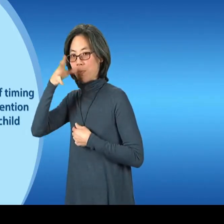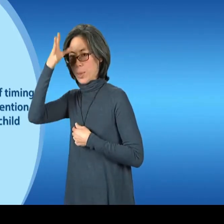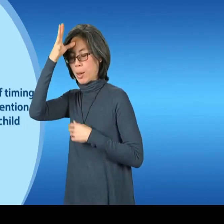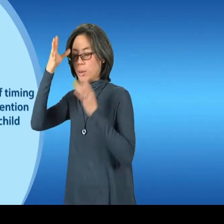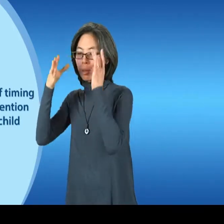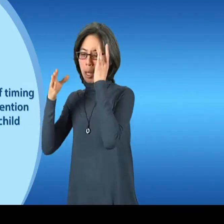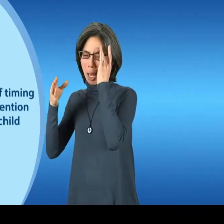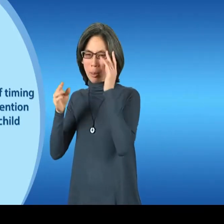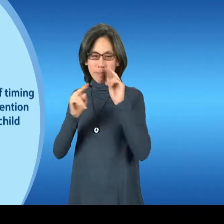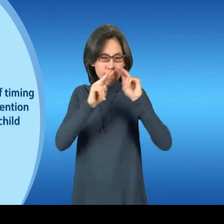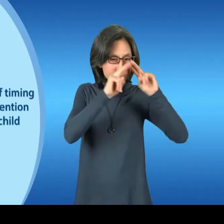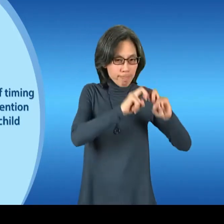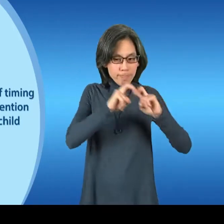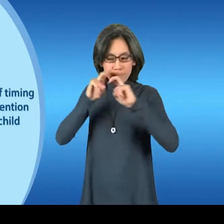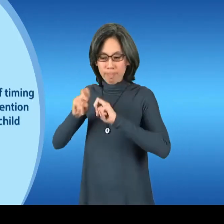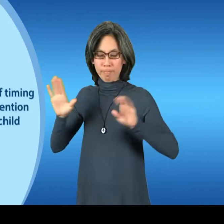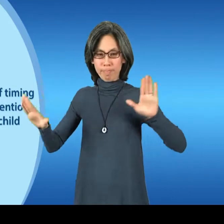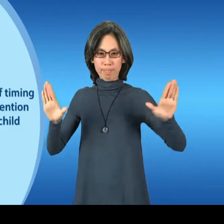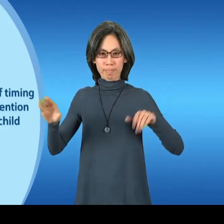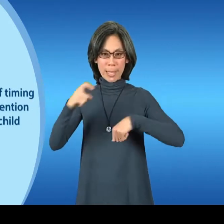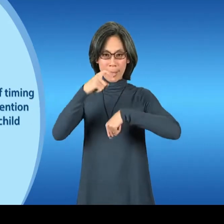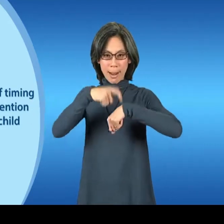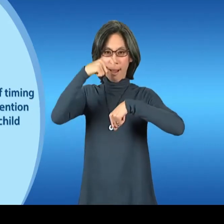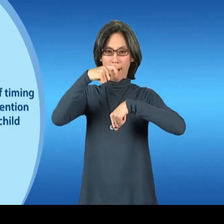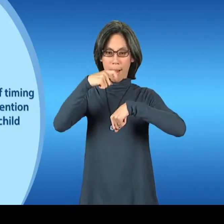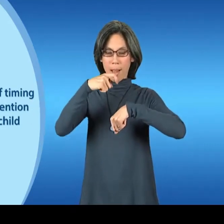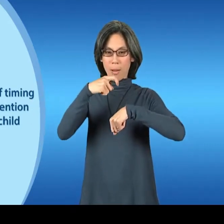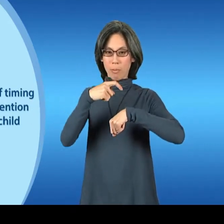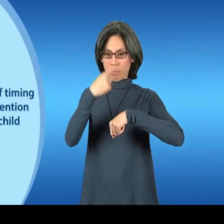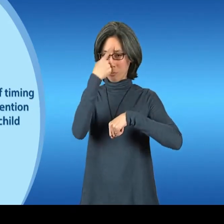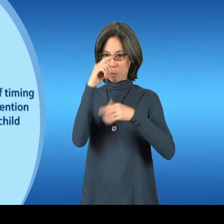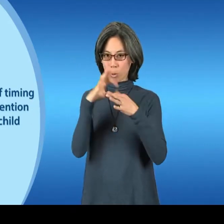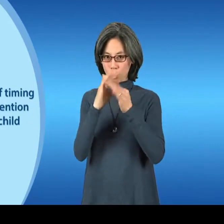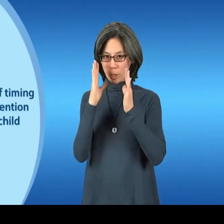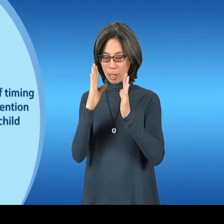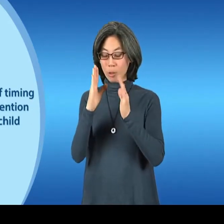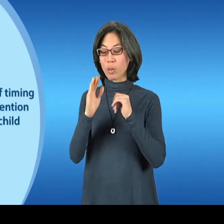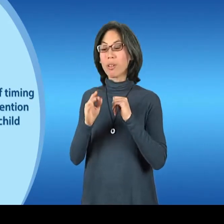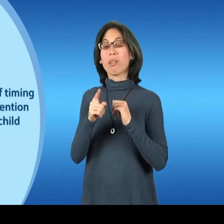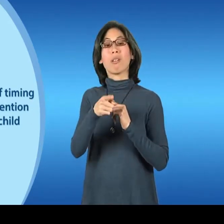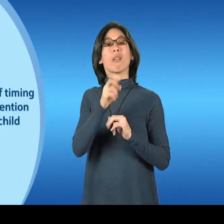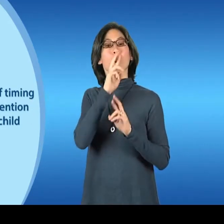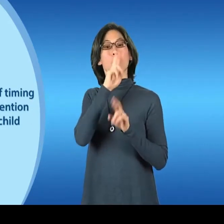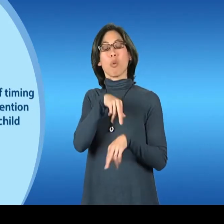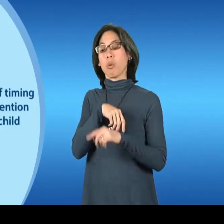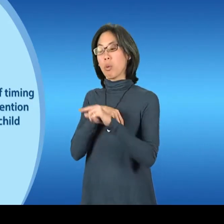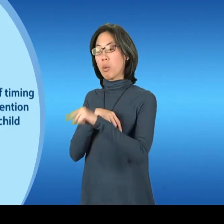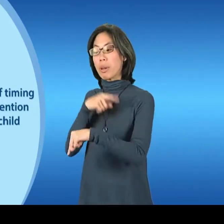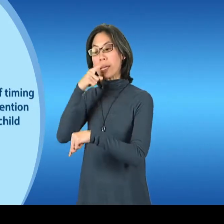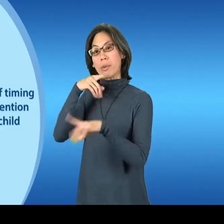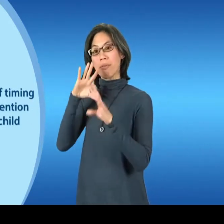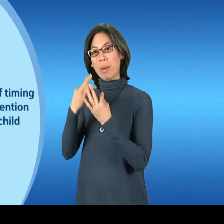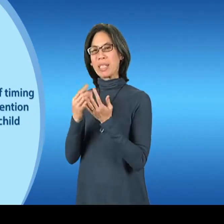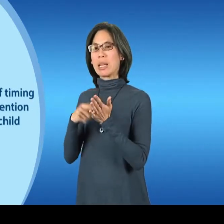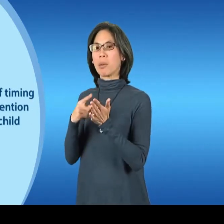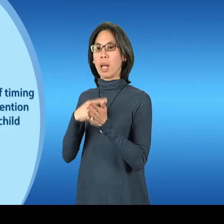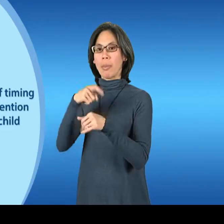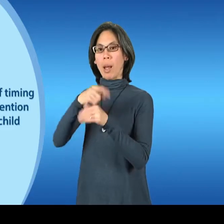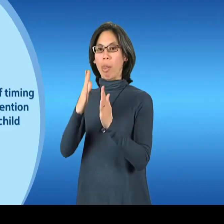parents, have found that timing tends to be off for joint attention for the hearing families. So often the